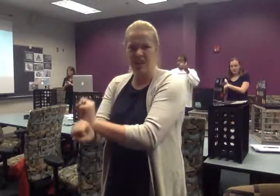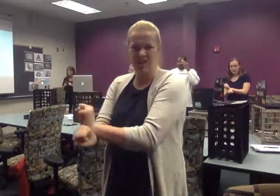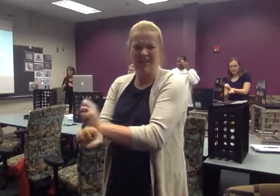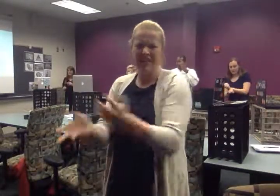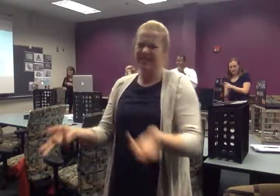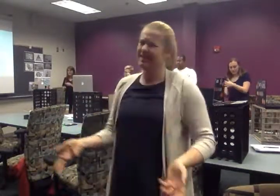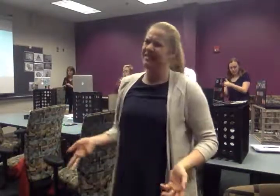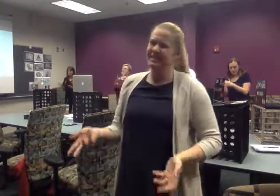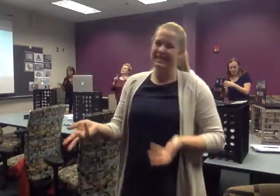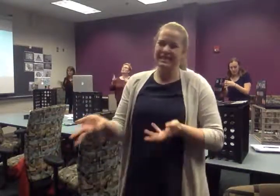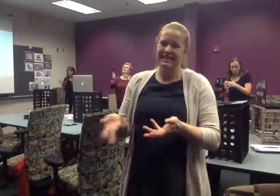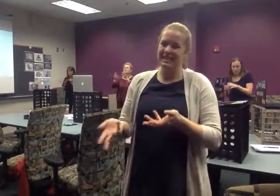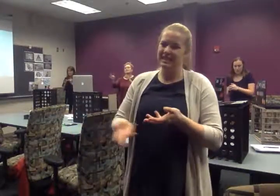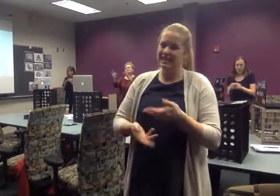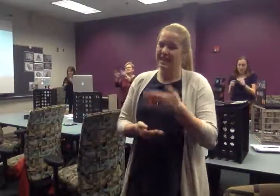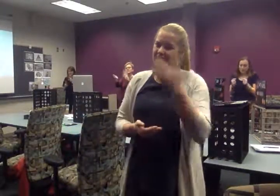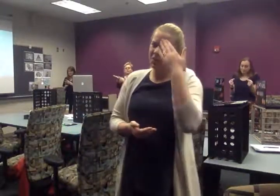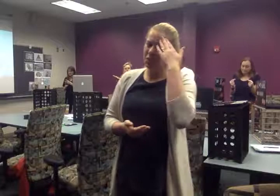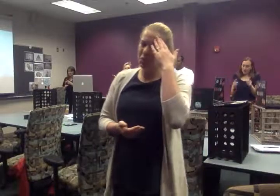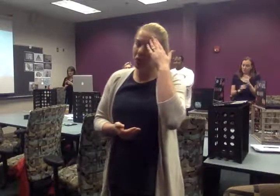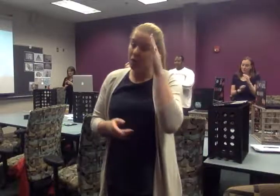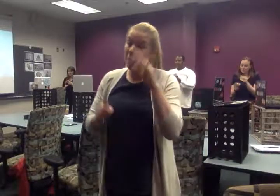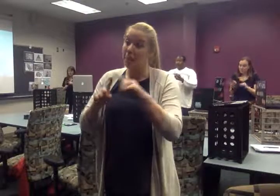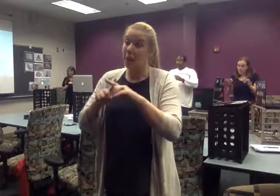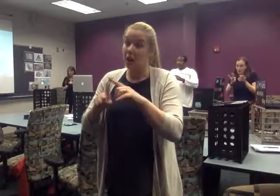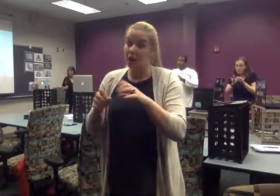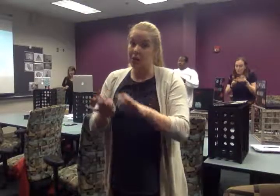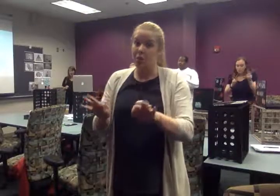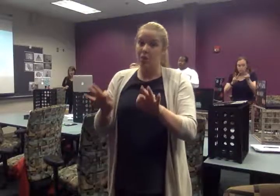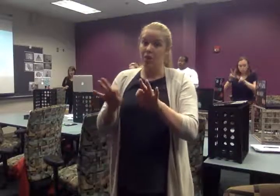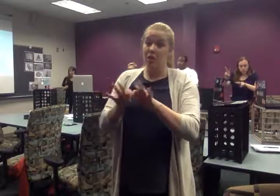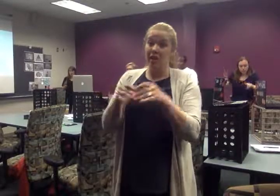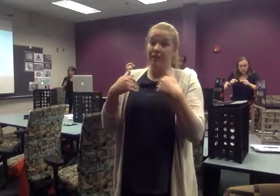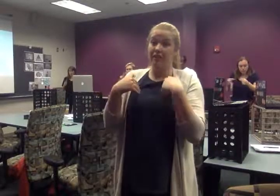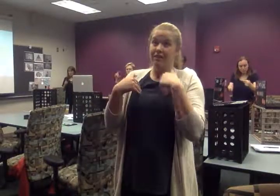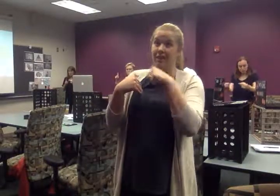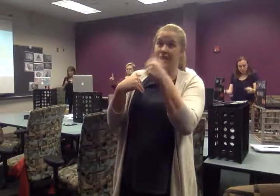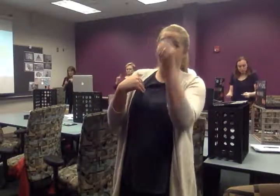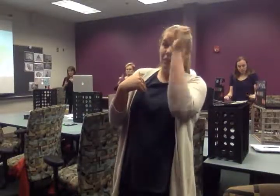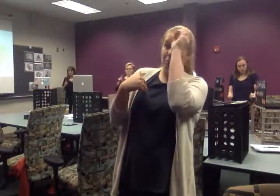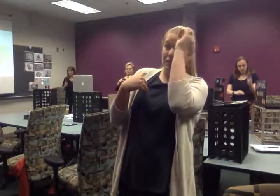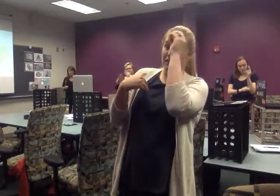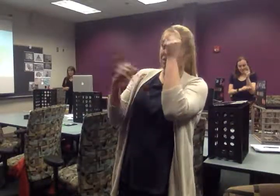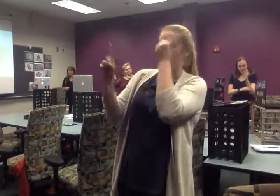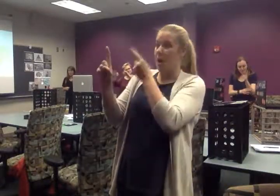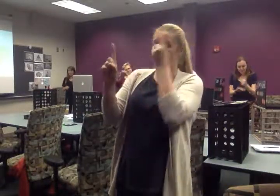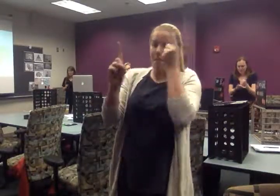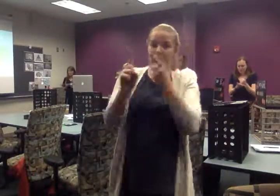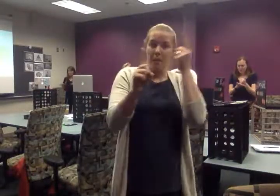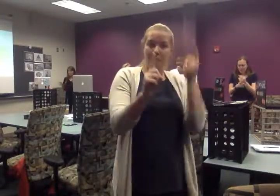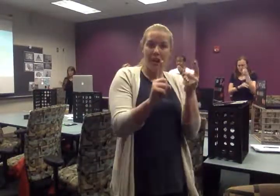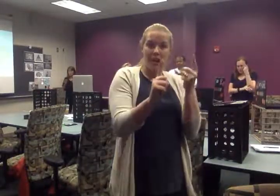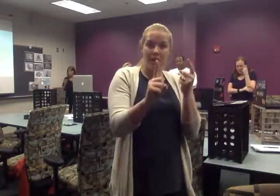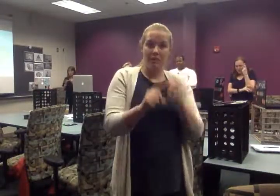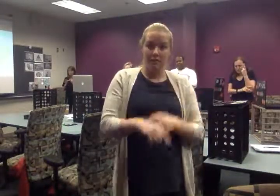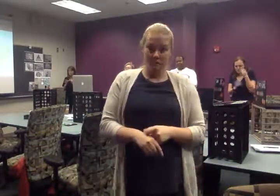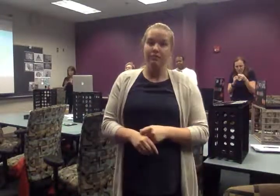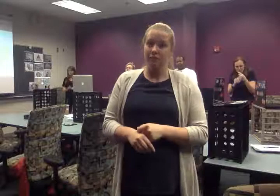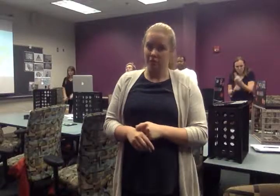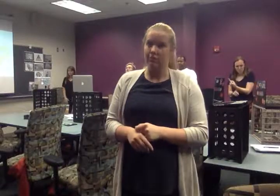important to look at alternative points of view when it comes to history, even when you don't agree with it. It's helpful to understand that there is more than one well-argued point of view in the